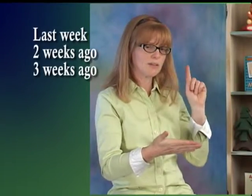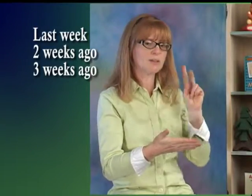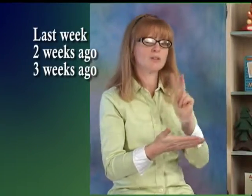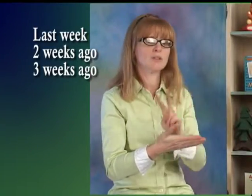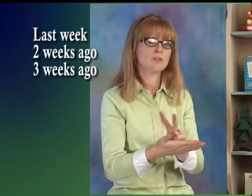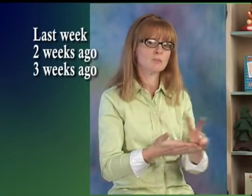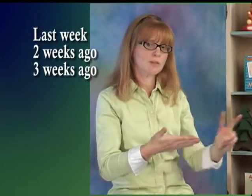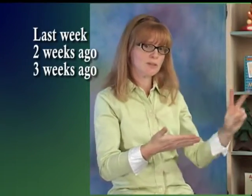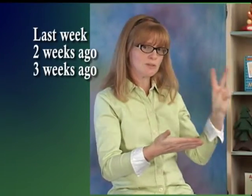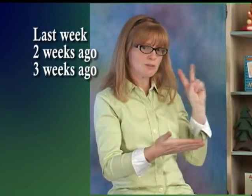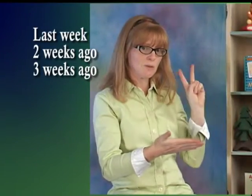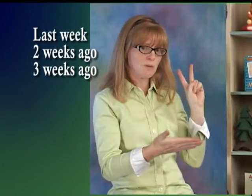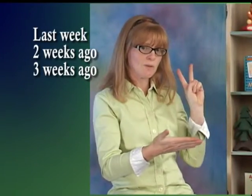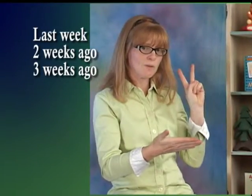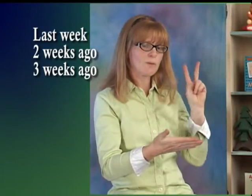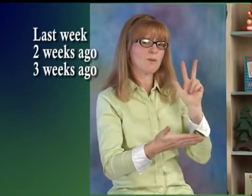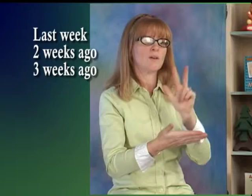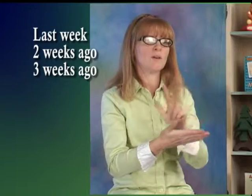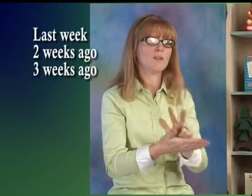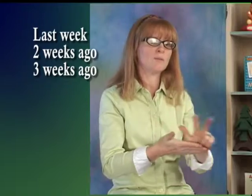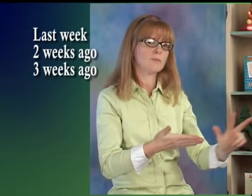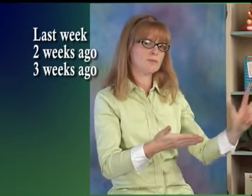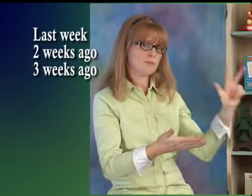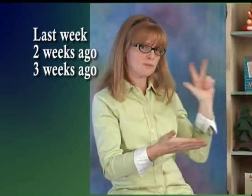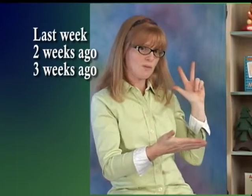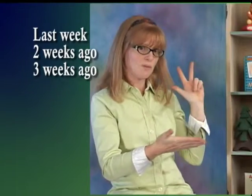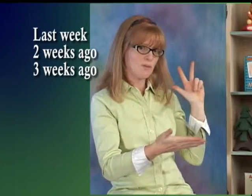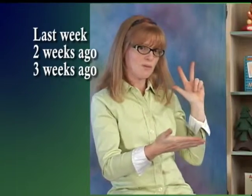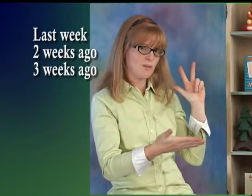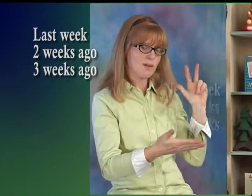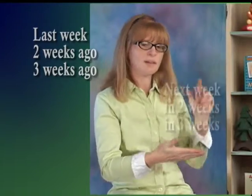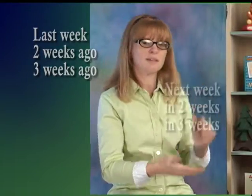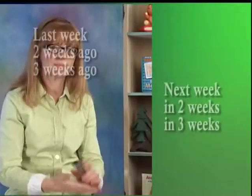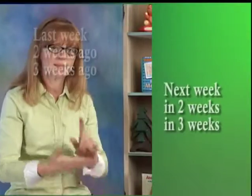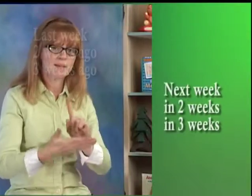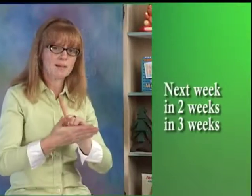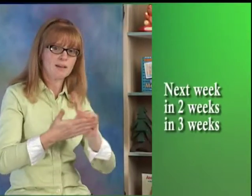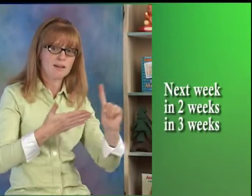last week, 2 weeks ago, 3 weeks ago,